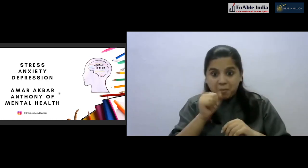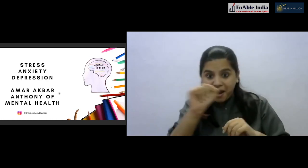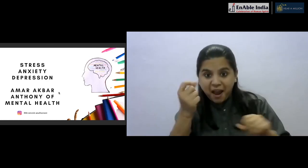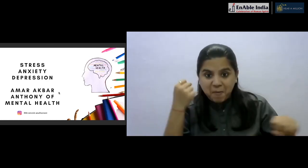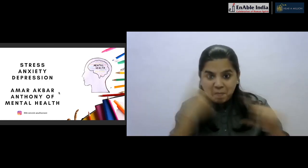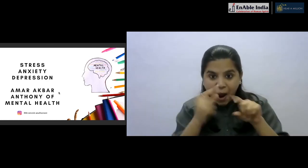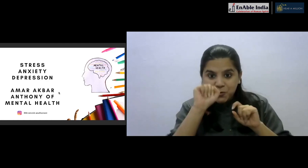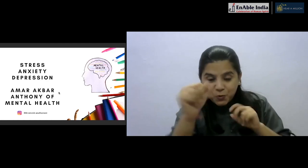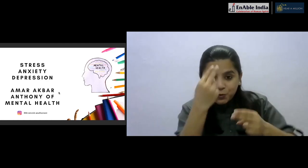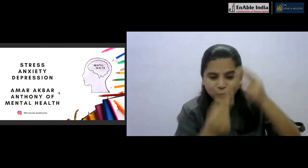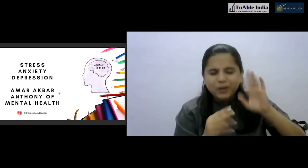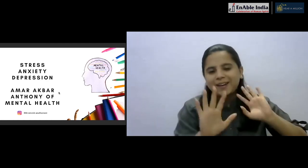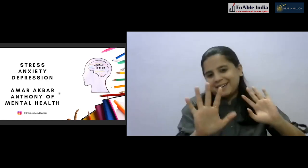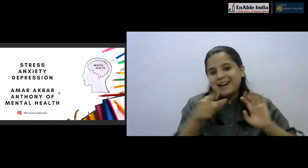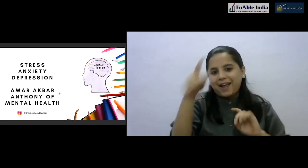but